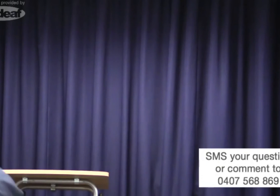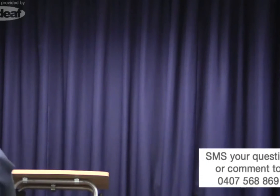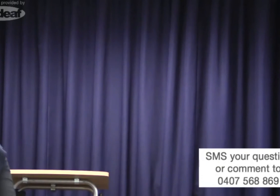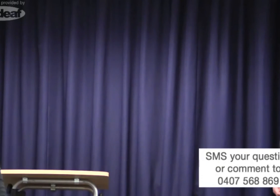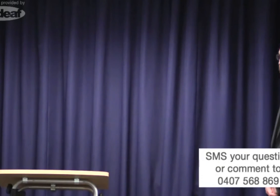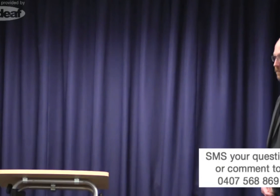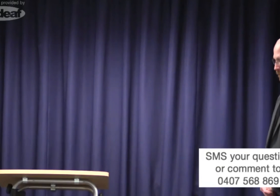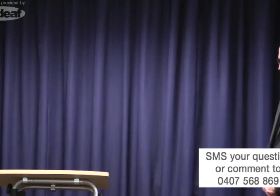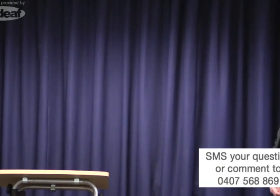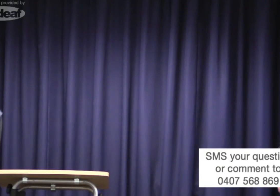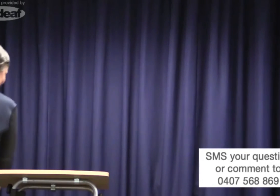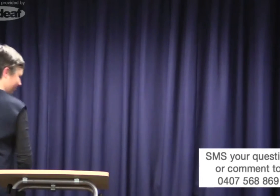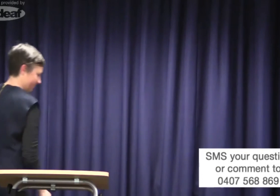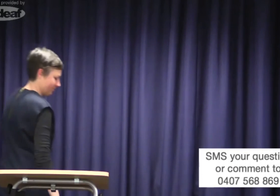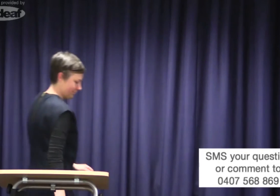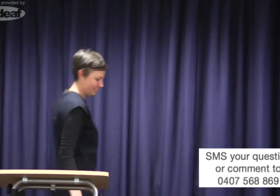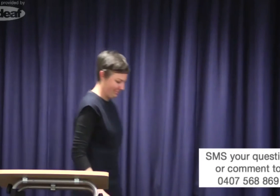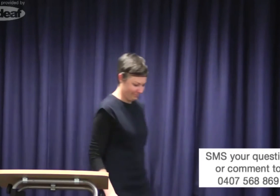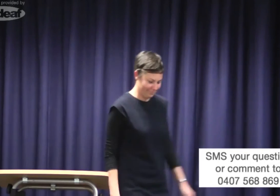for you.